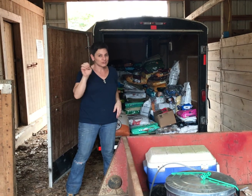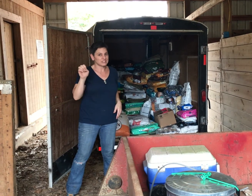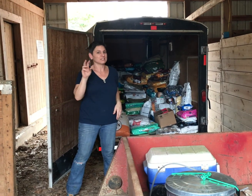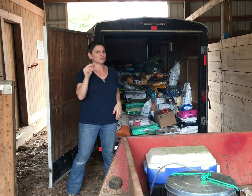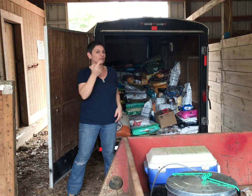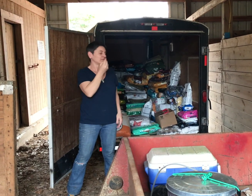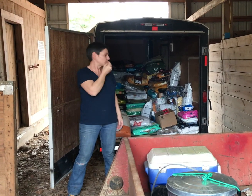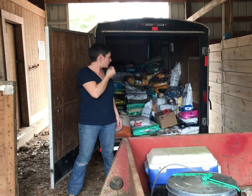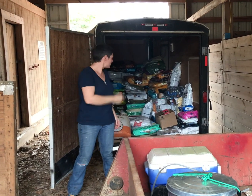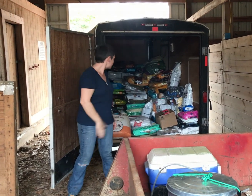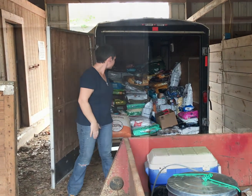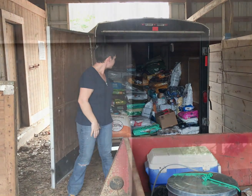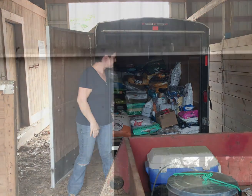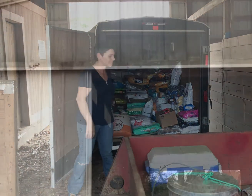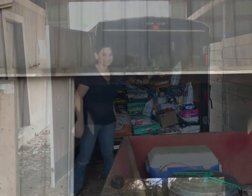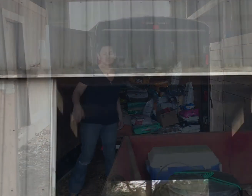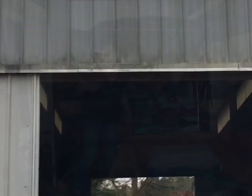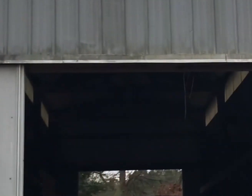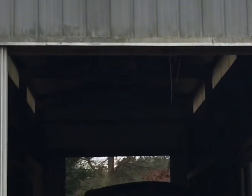is really nice that we're able to get this free food.